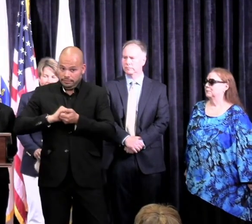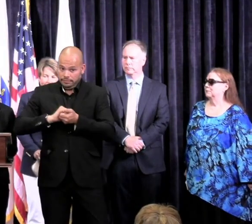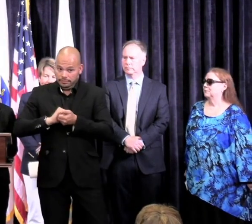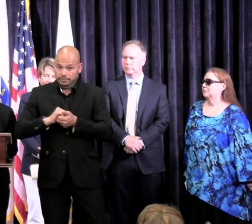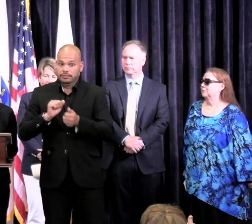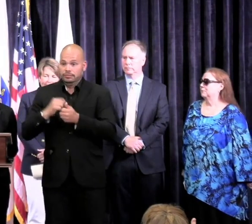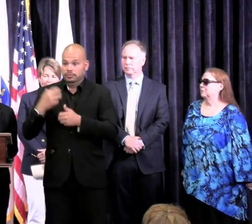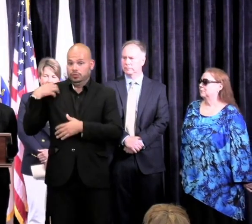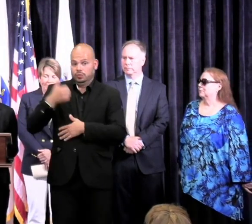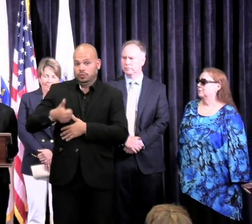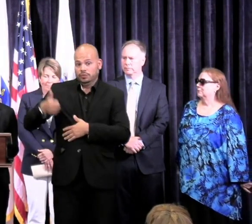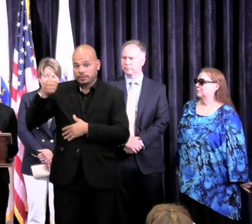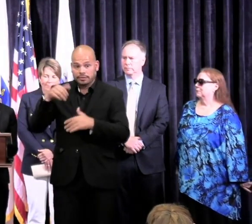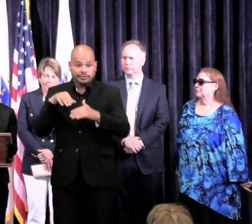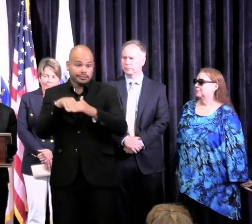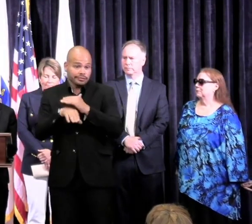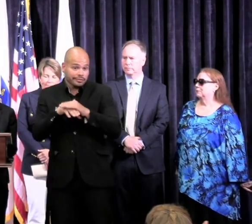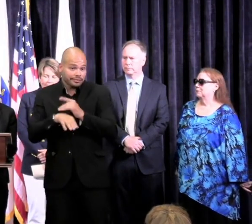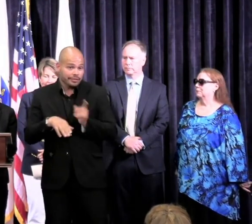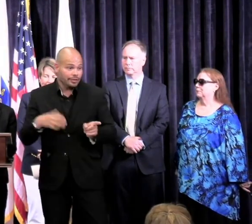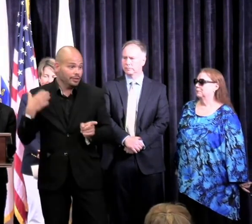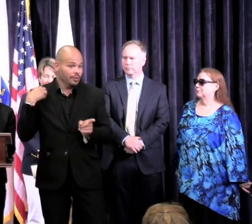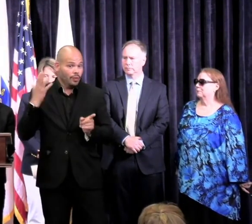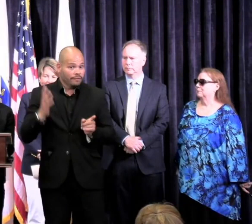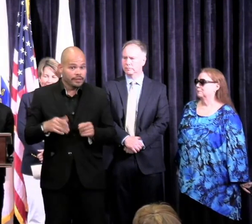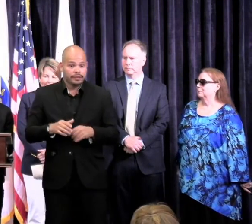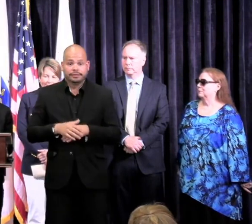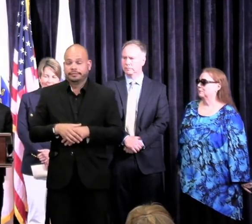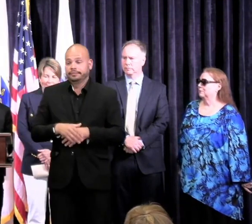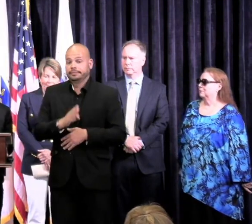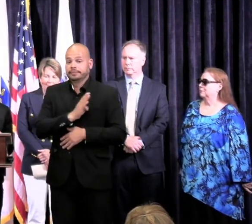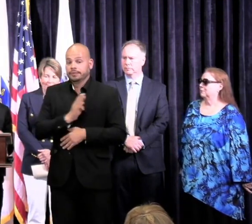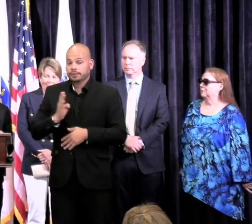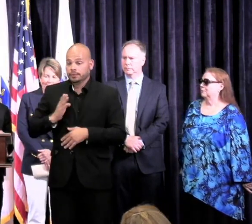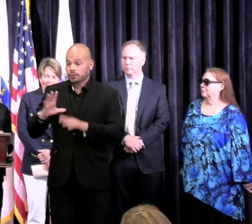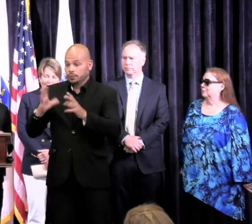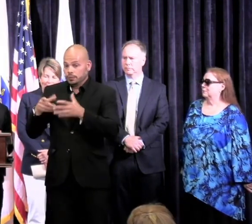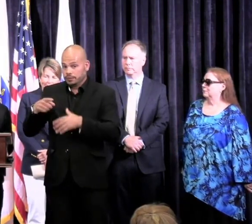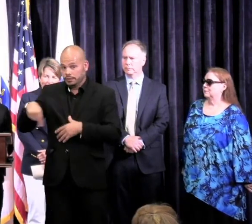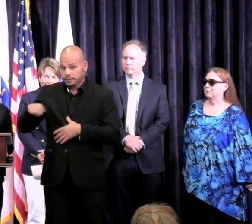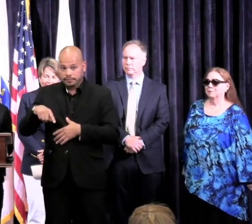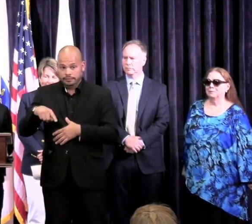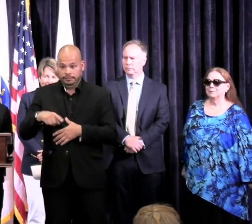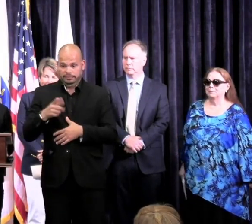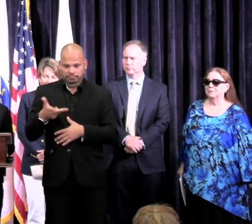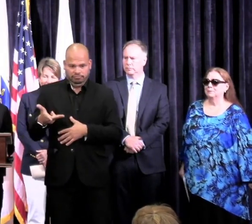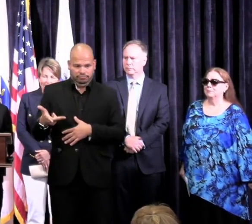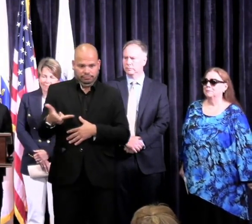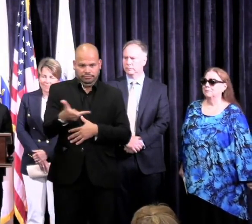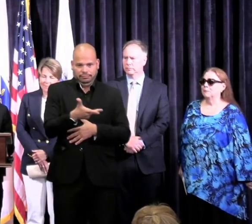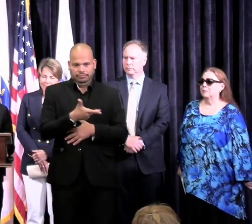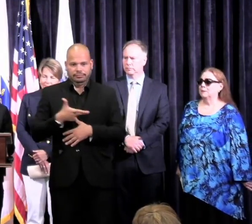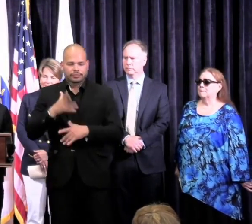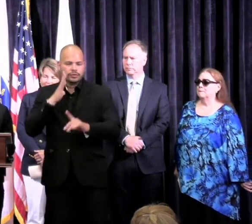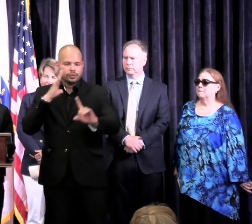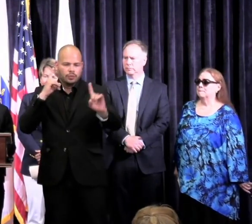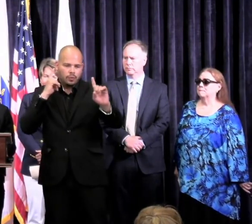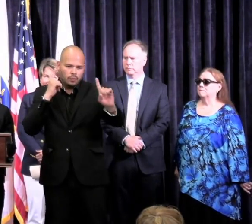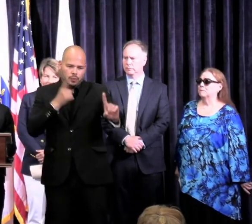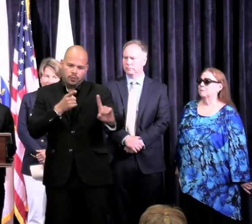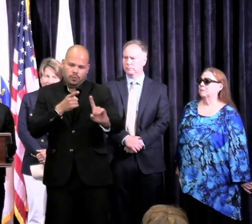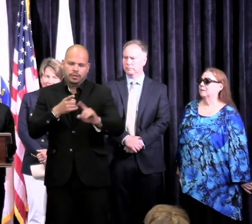board to continue to improve the Commonwealth's digital accessibility programs we're excited by and grateful for this